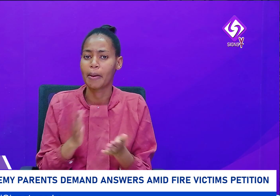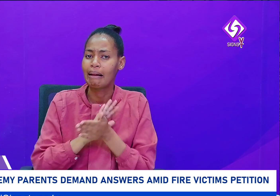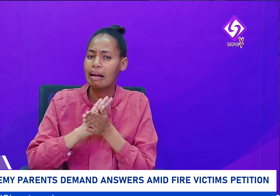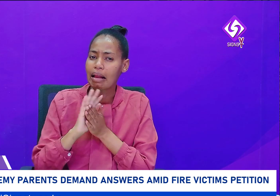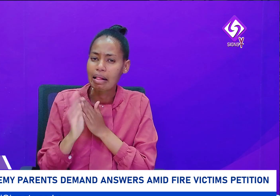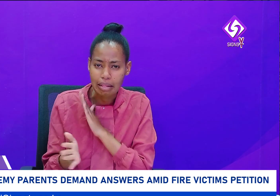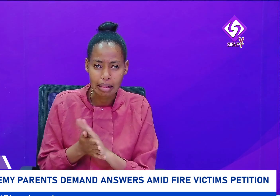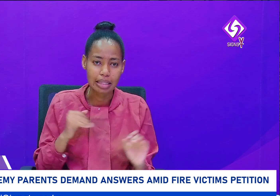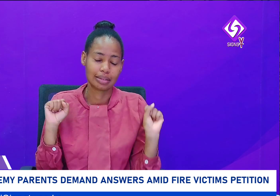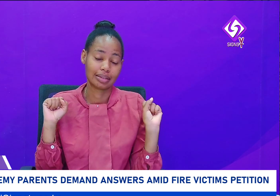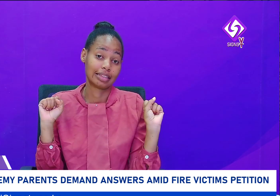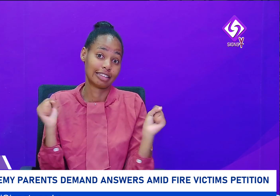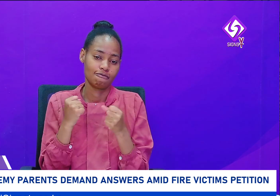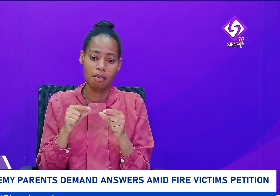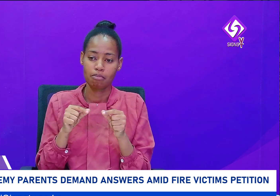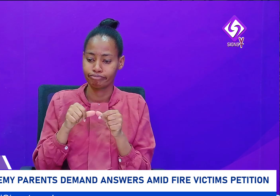the school has been less than